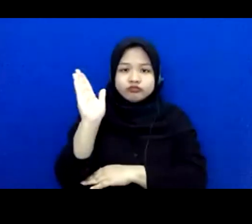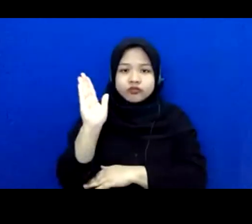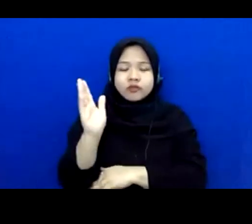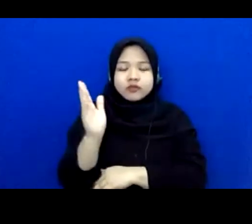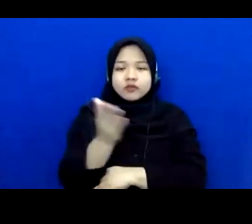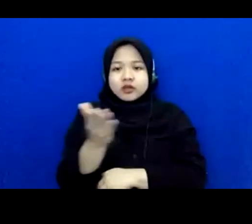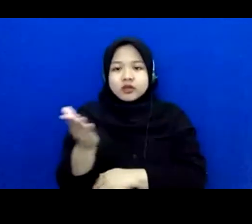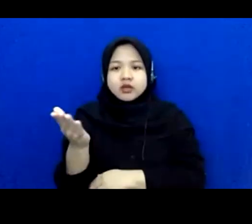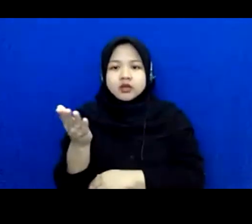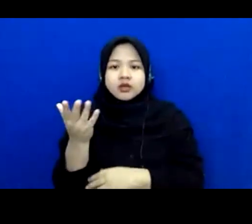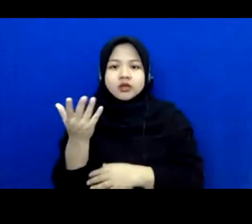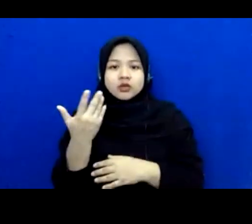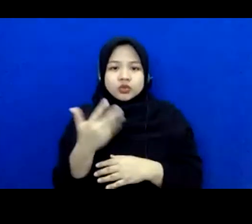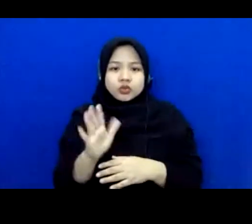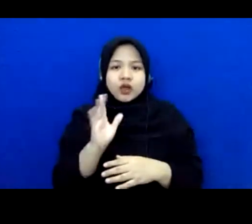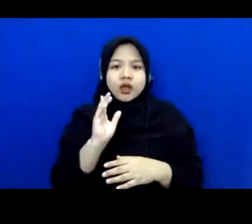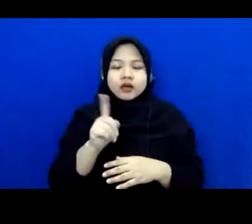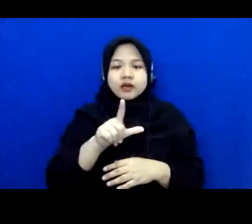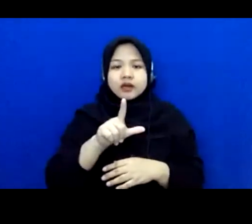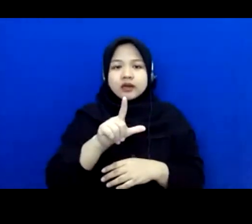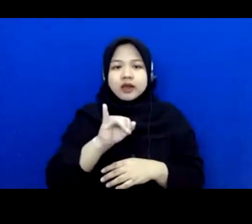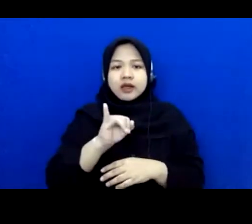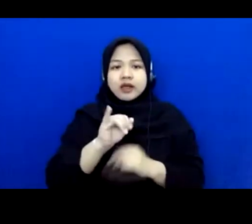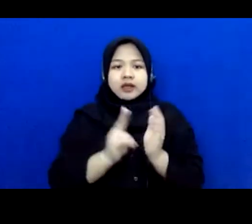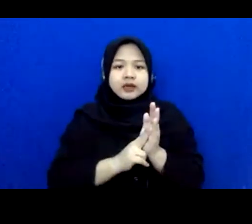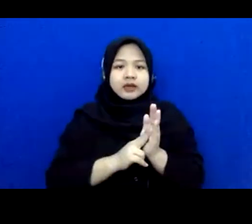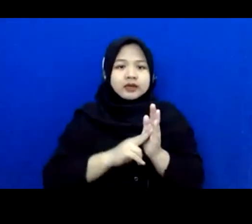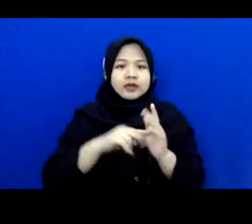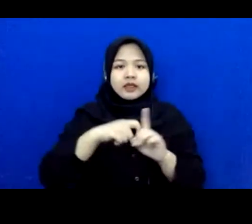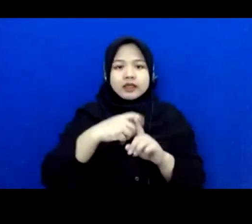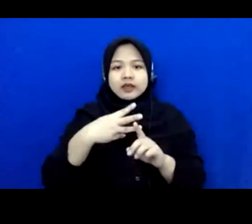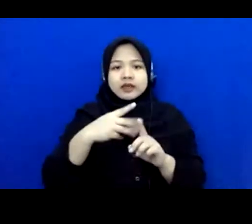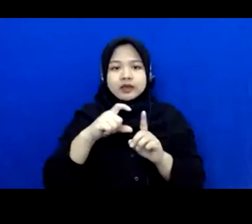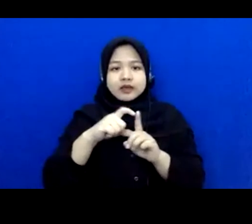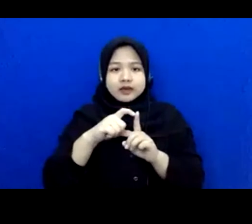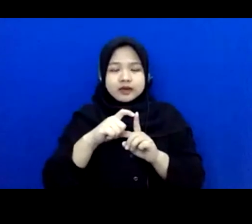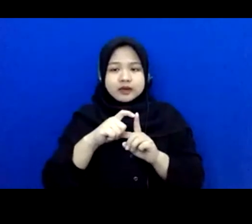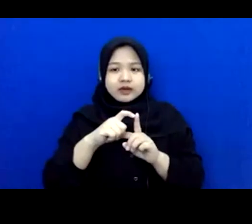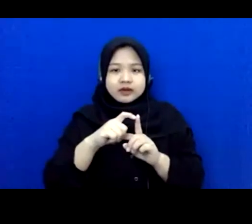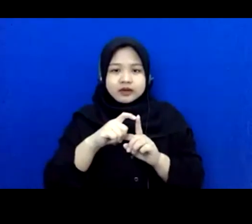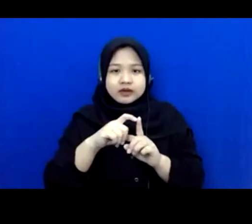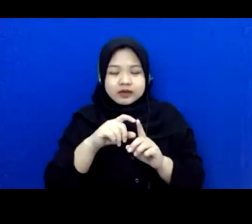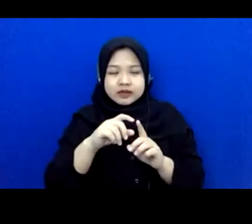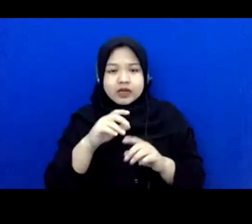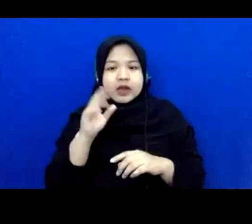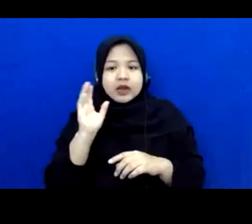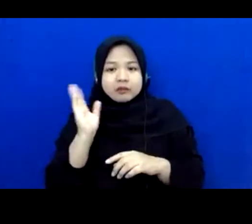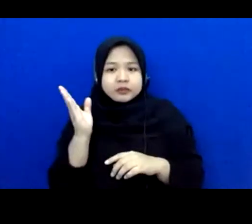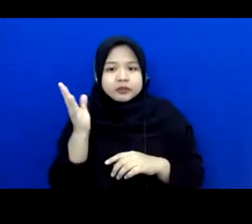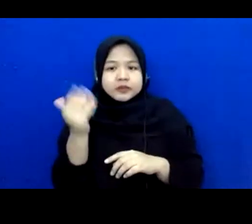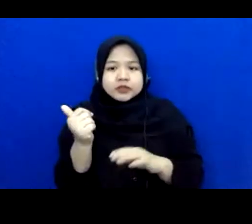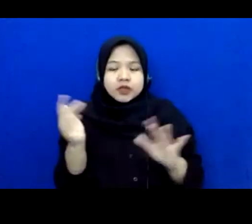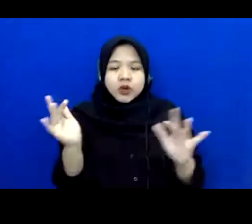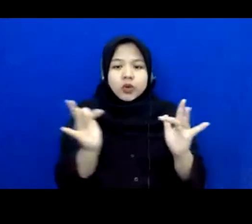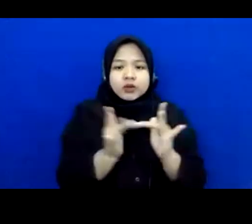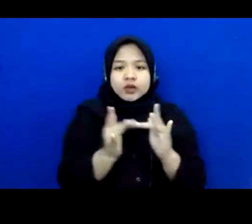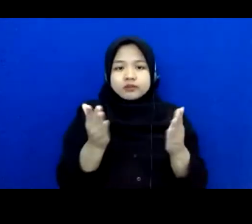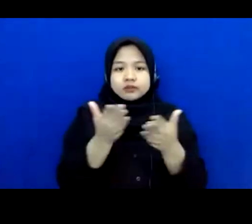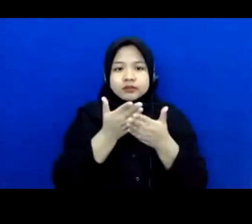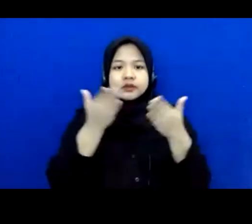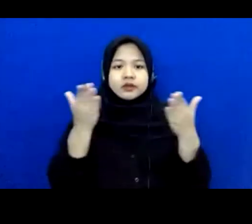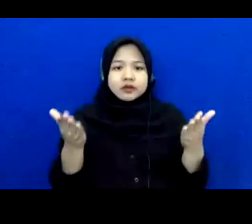already on LinkedIn. You know, please feel free to search for them, connect with them, you